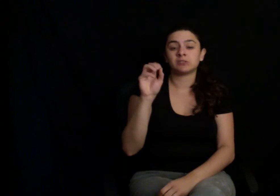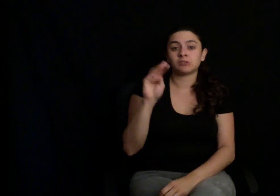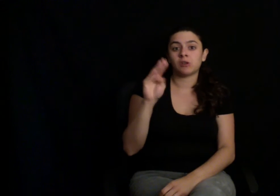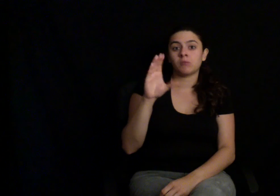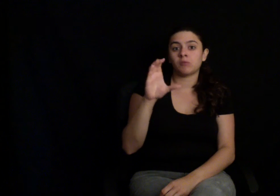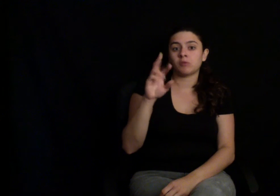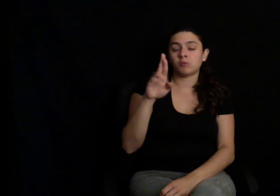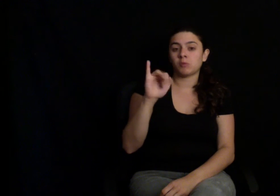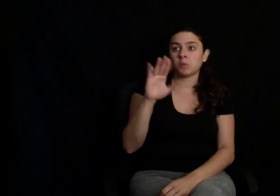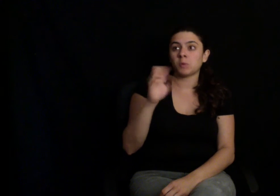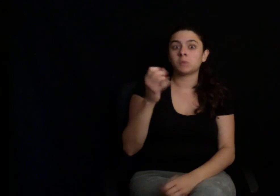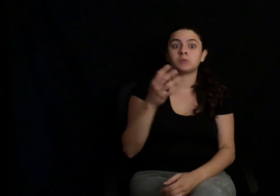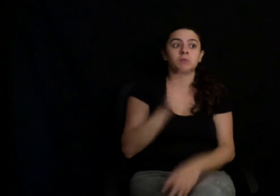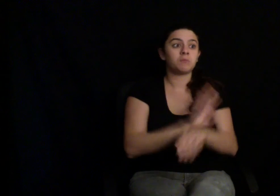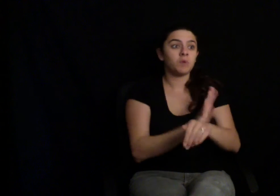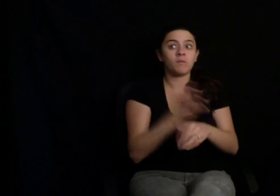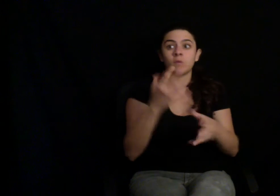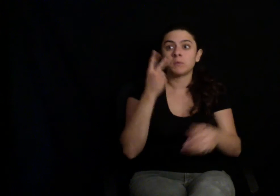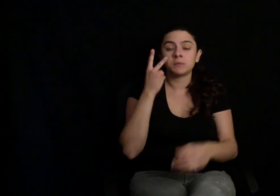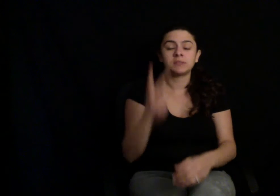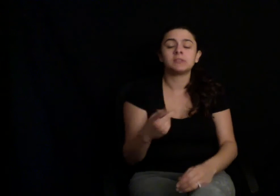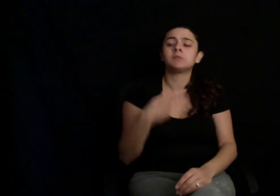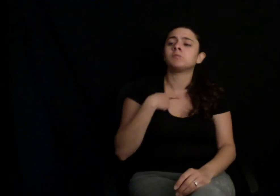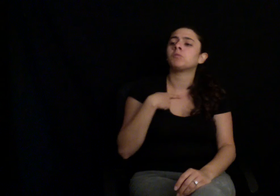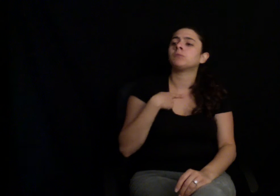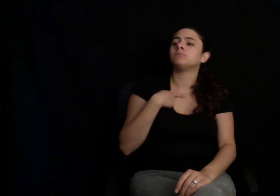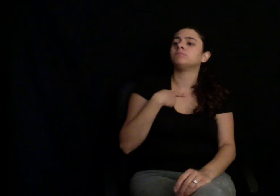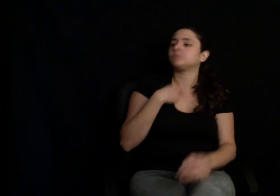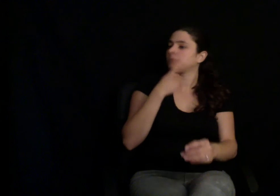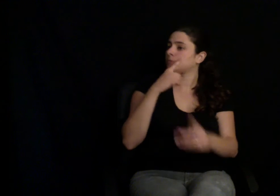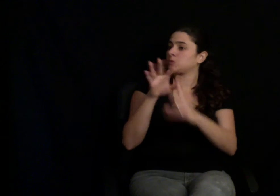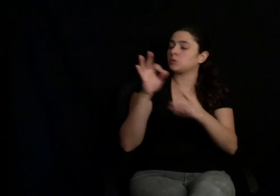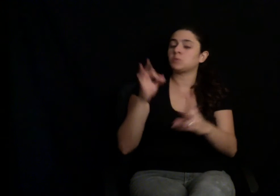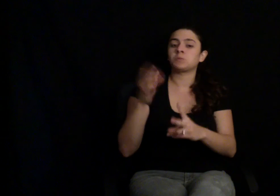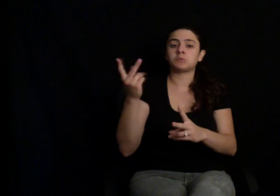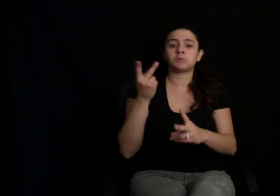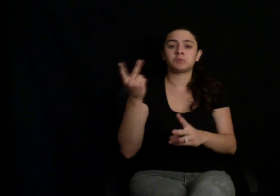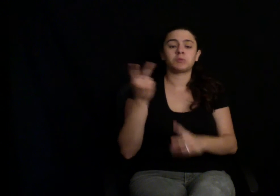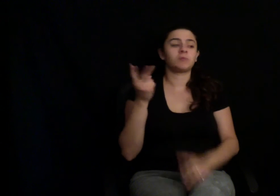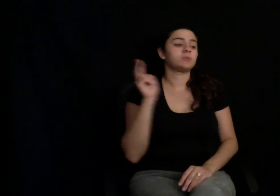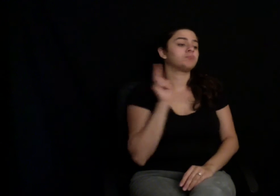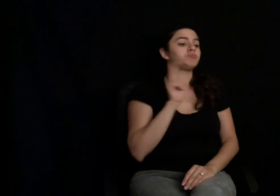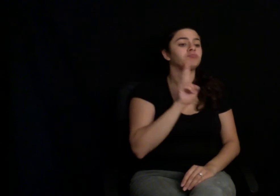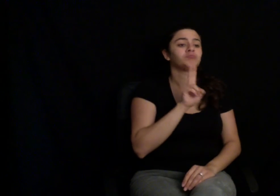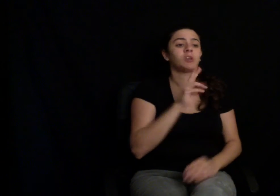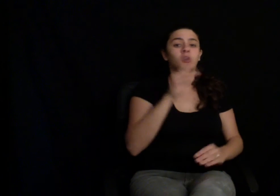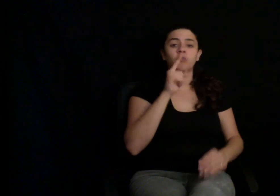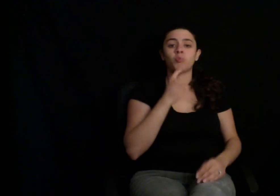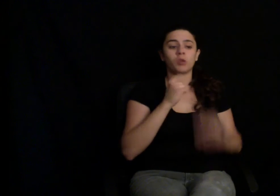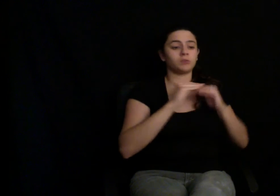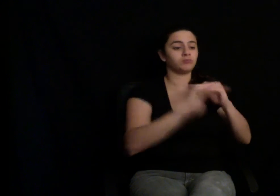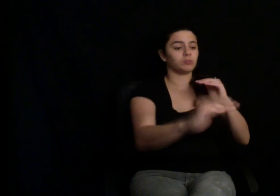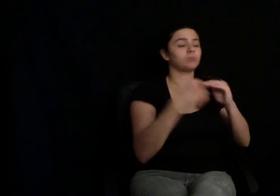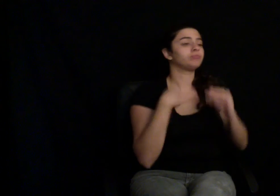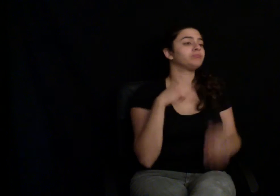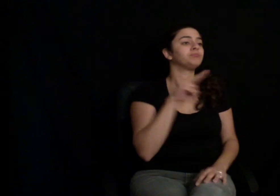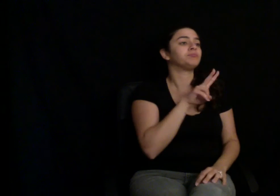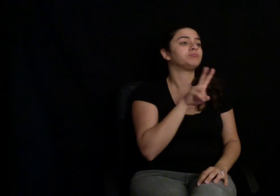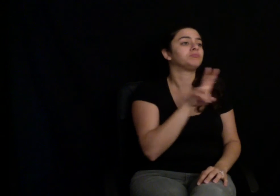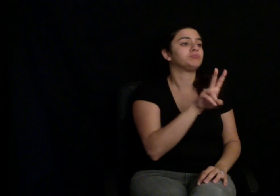movie eventually, whenever it did come out. So I walked the red carpet and I grabbed a random person from the crowd, just somebody who I thought would appreciate the film. I